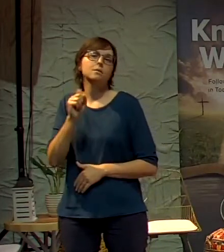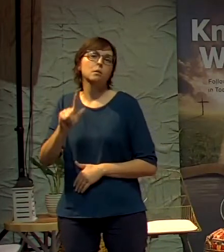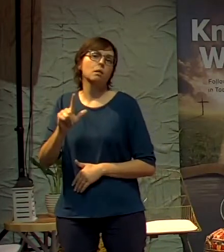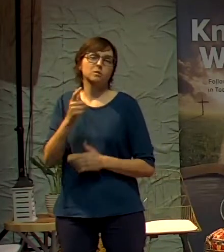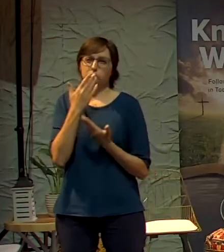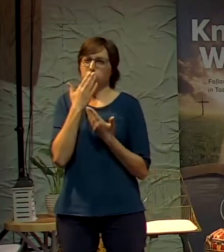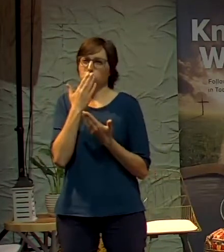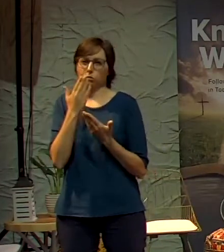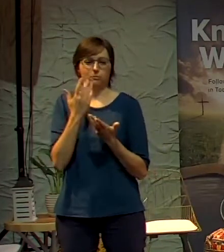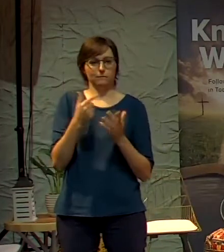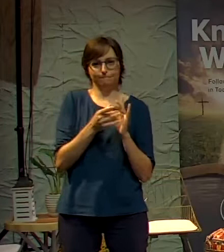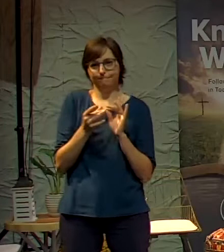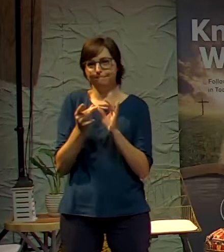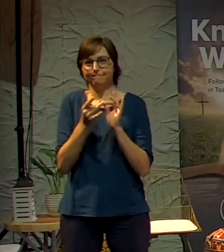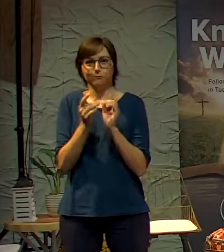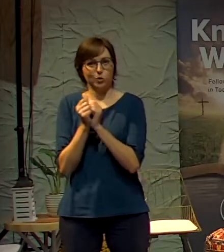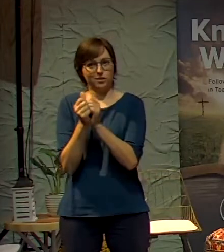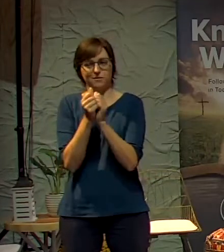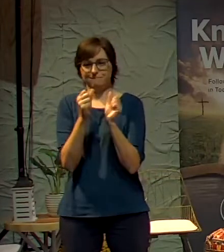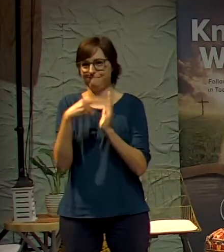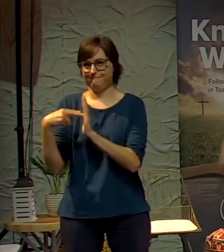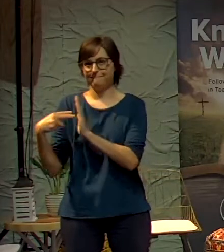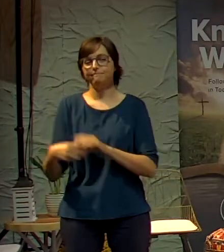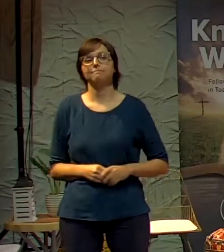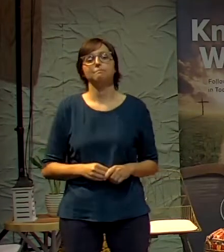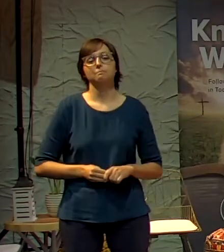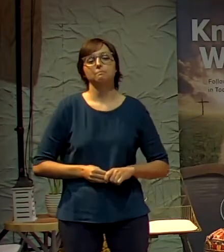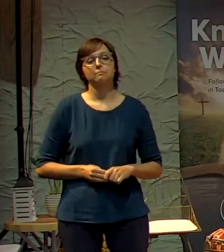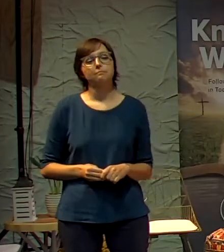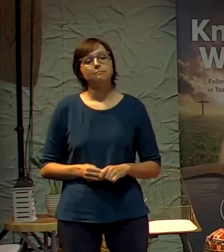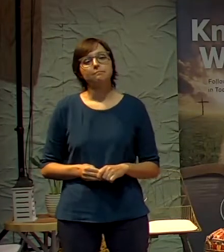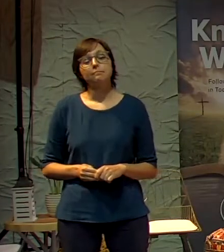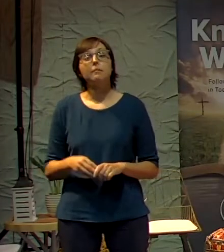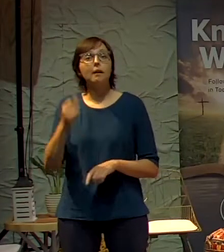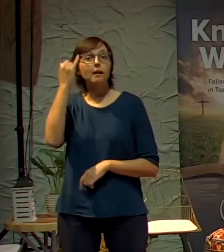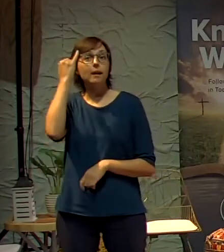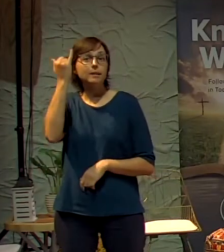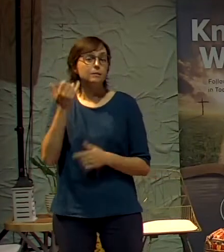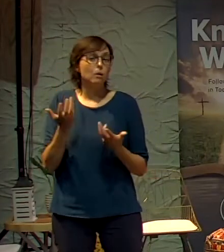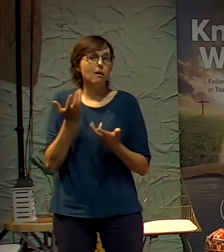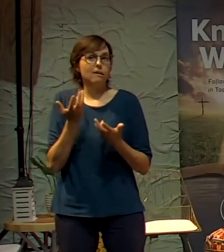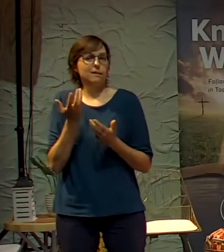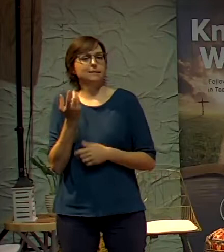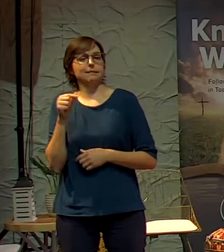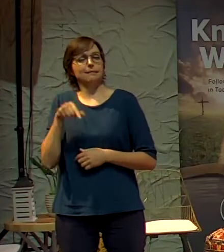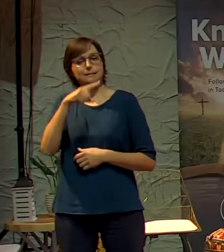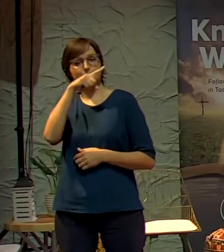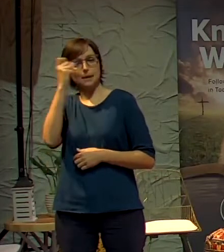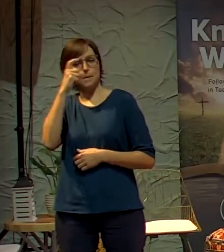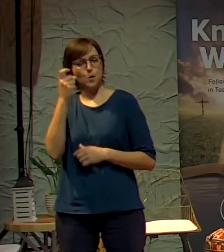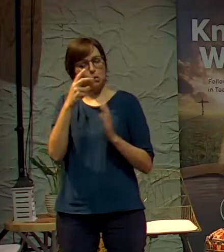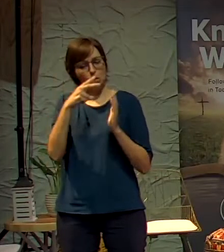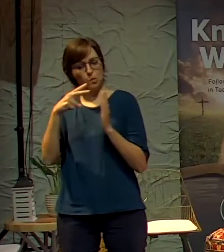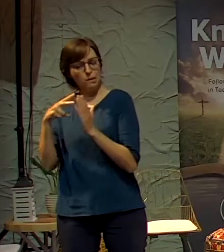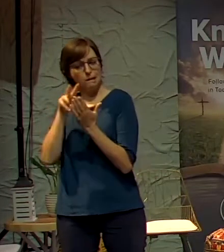together, right? So the idea is for us to extract something from this summer and